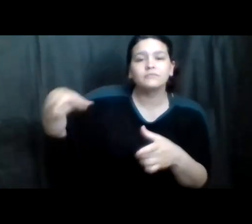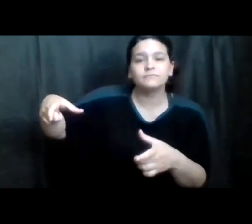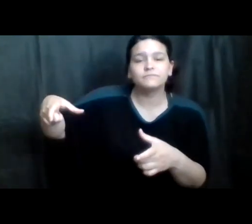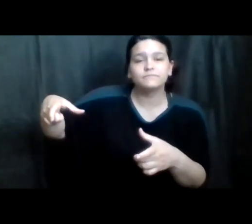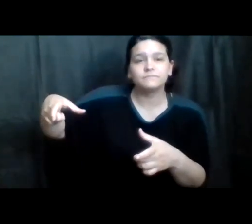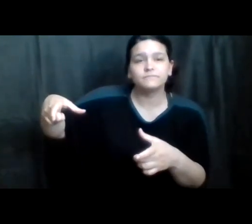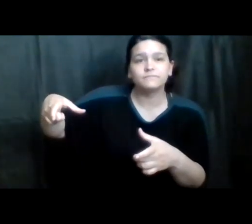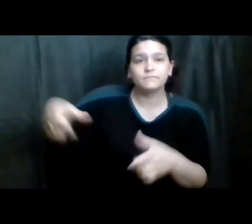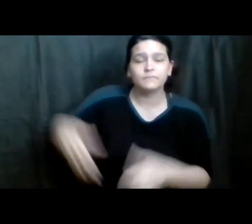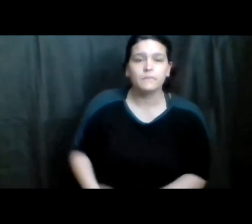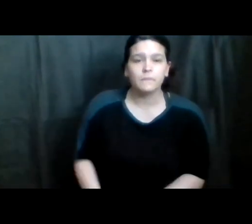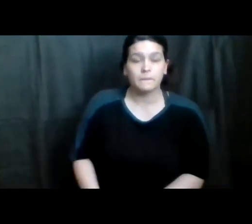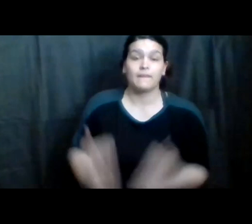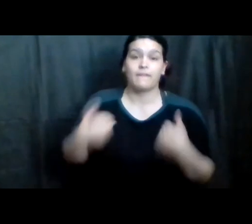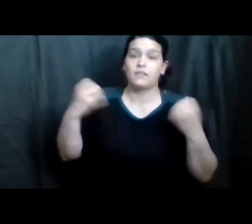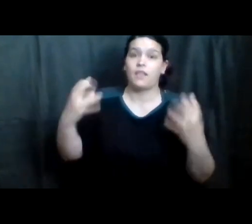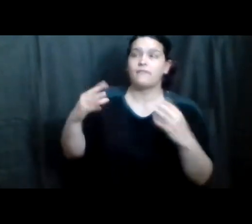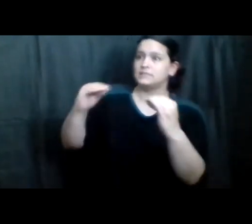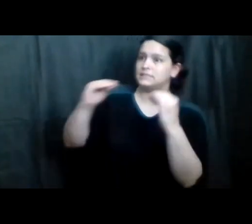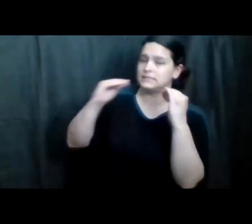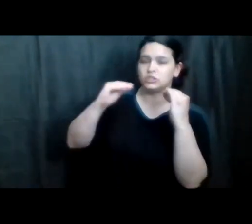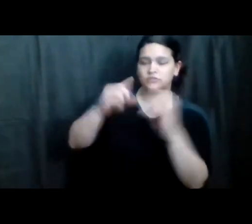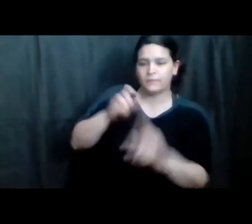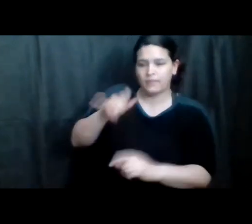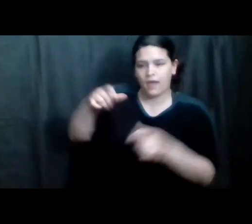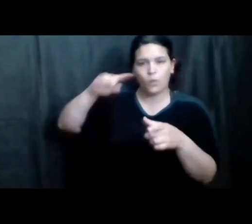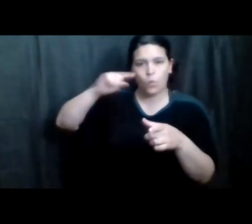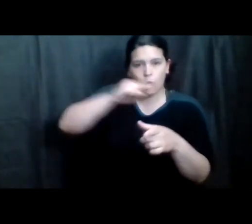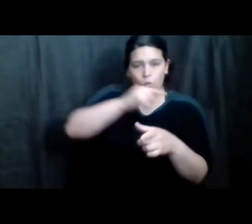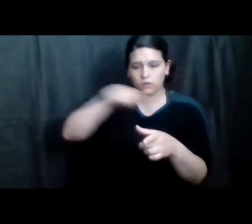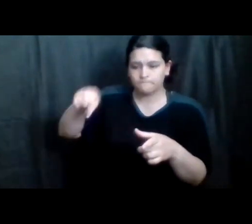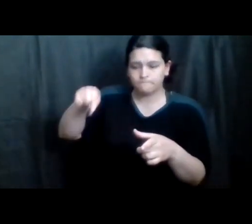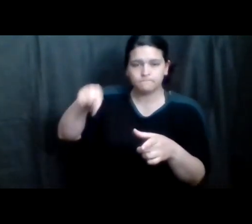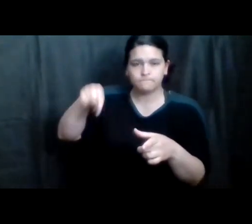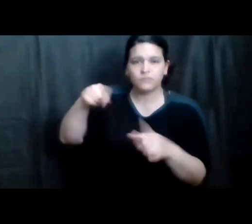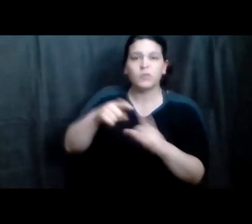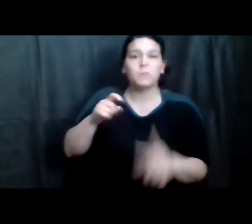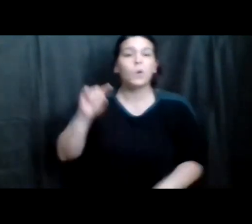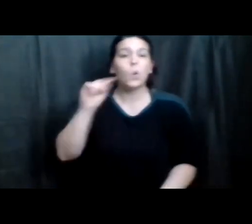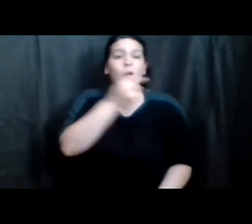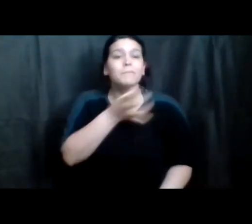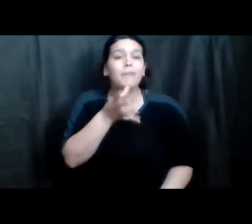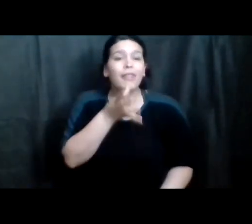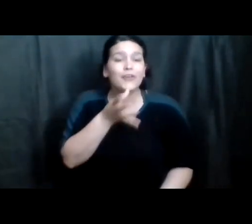And there's a lot of teachings that come with these corns from our corn mothers, but